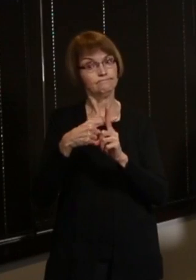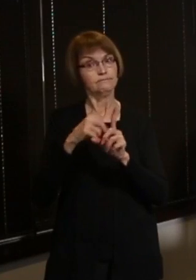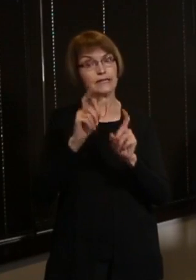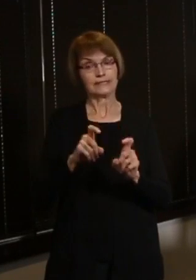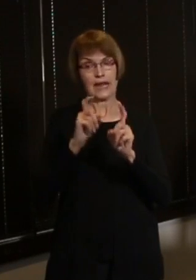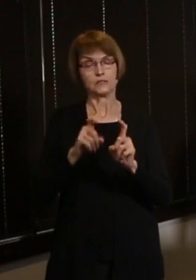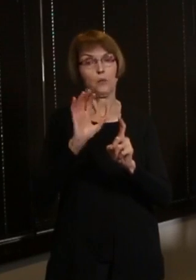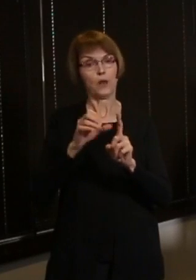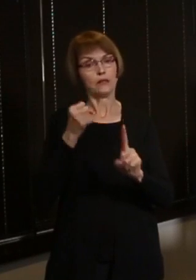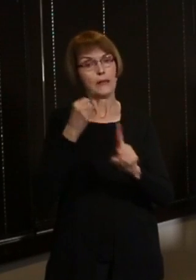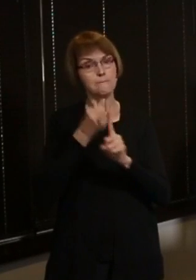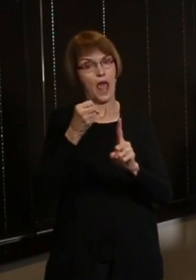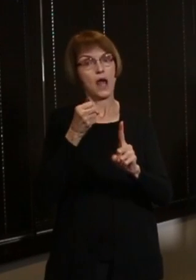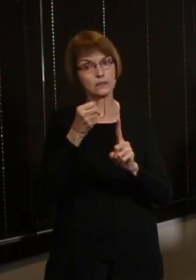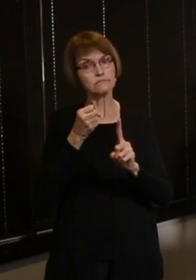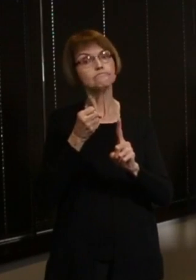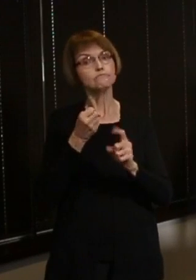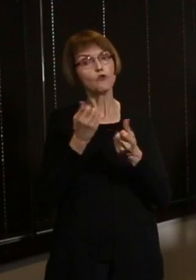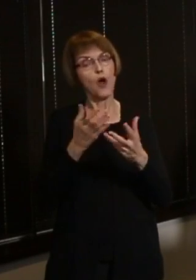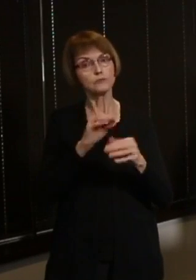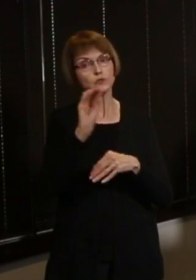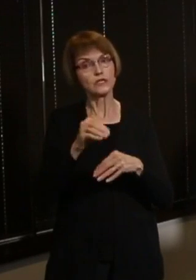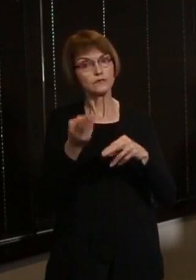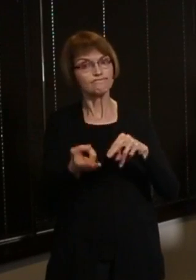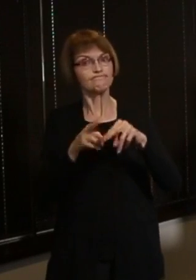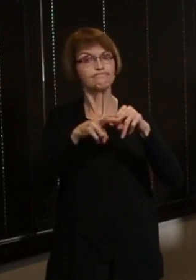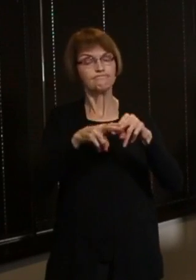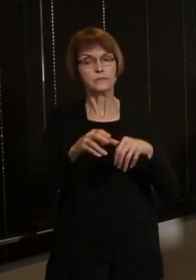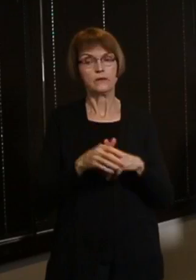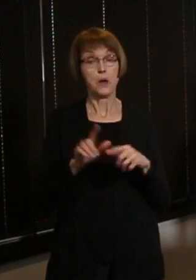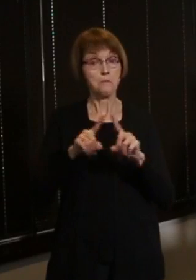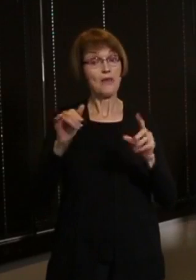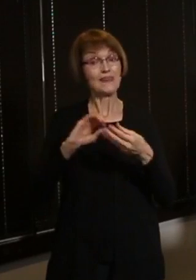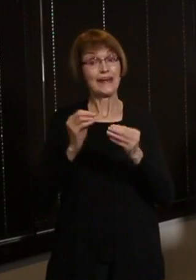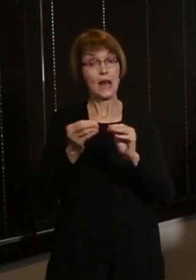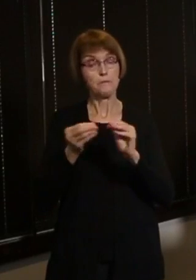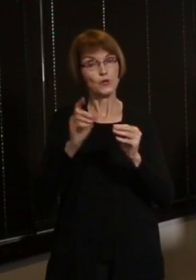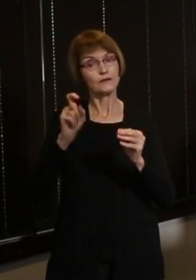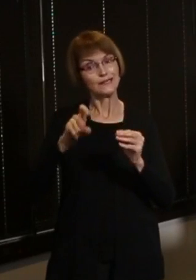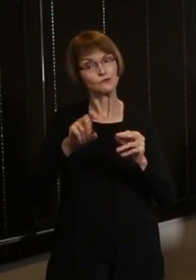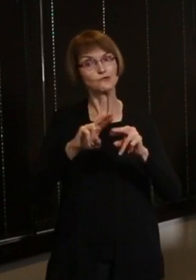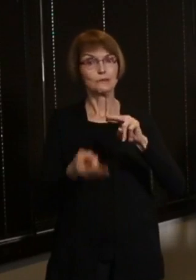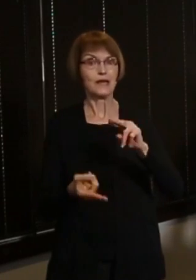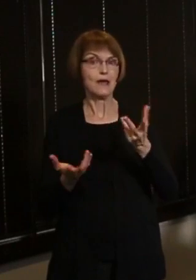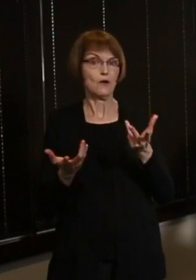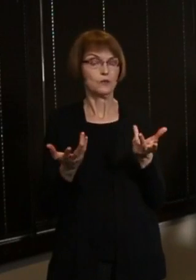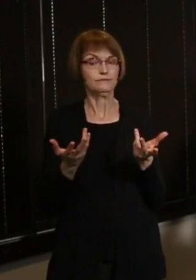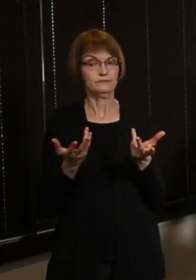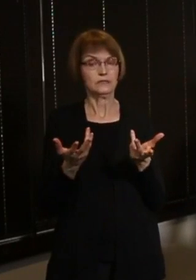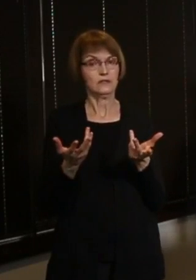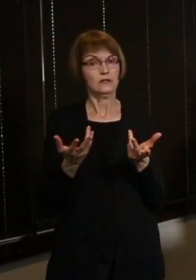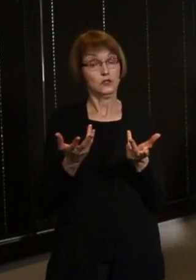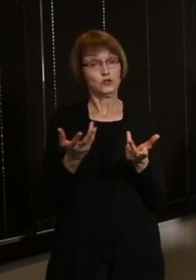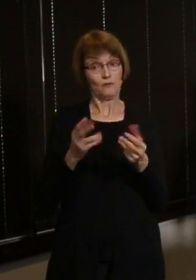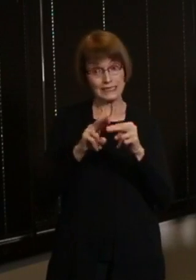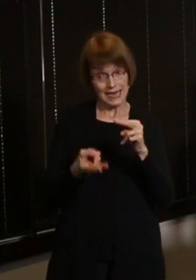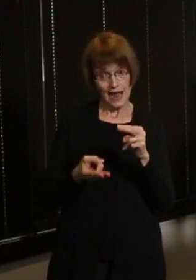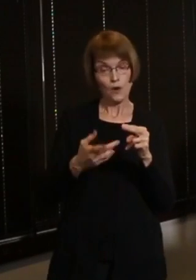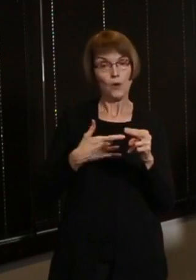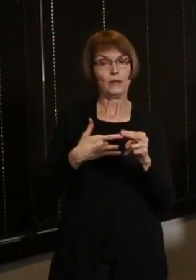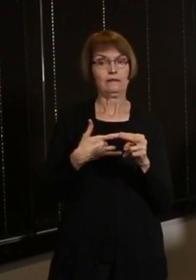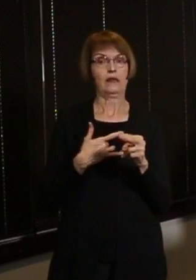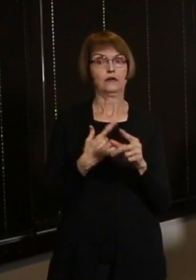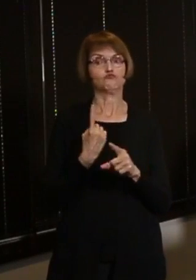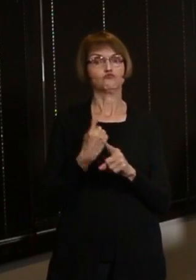percentage. But nonetheless, this number really does need to come down in order for us to feel like we're moving in the